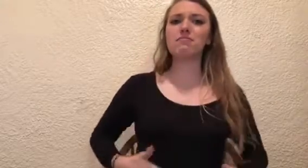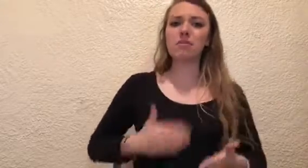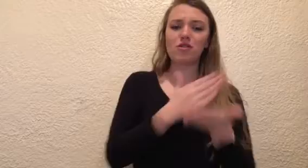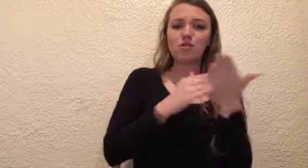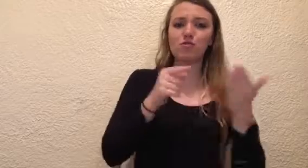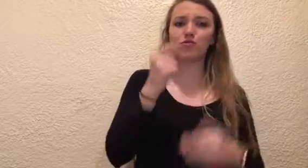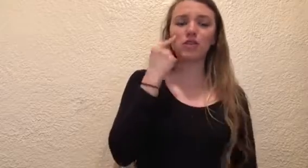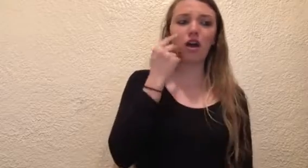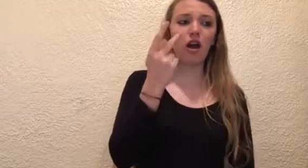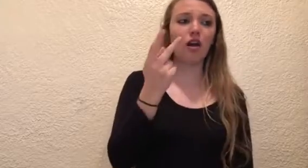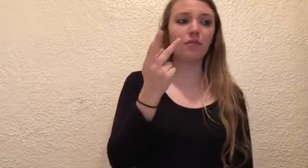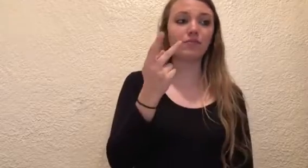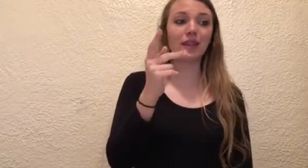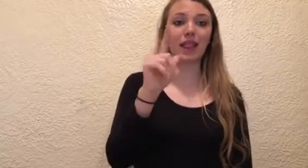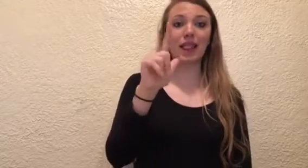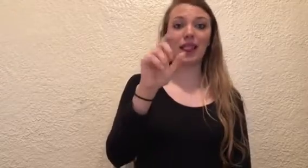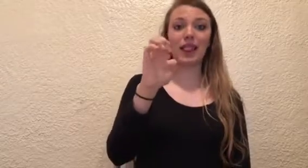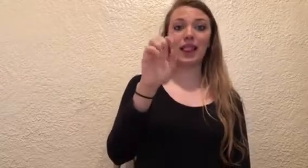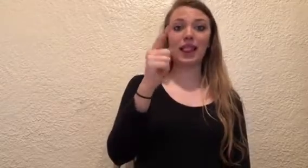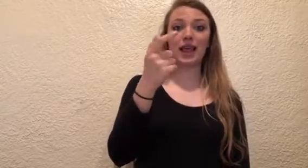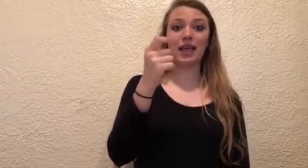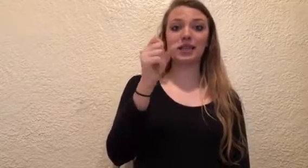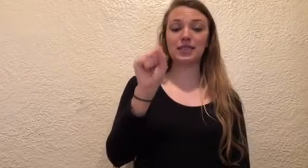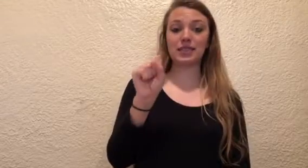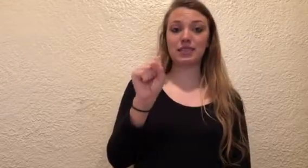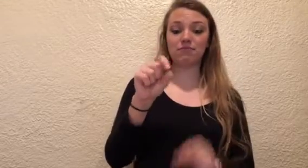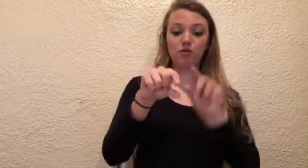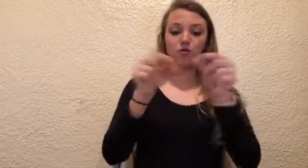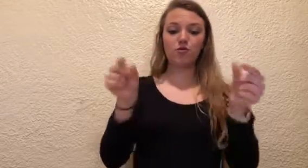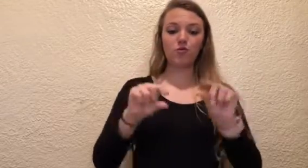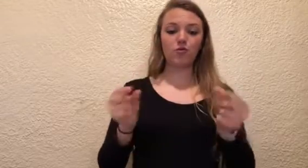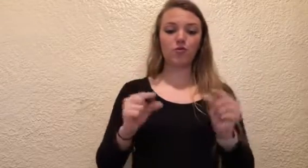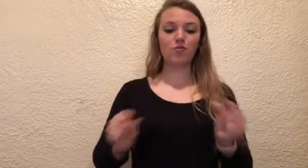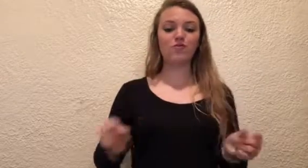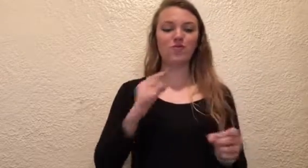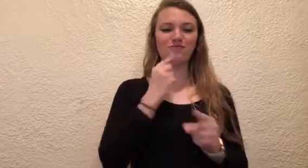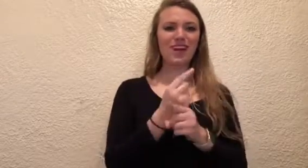part? The legs. Good. Okay, what's another body part?